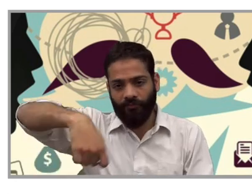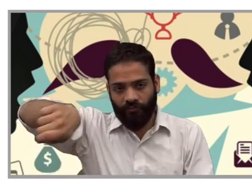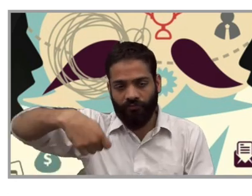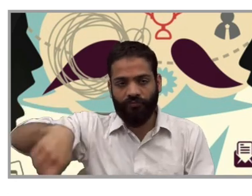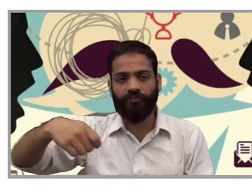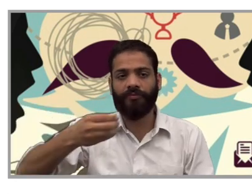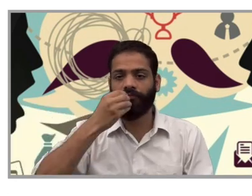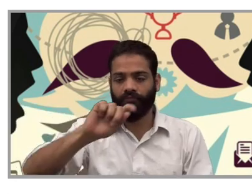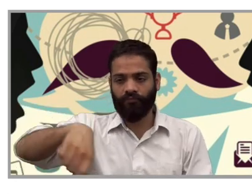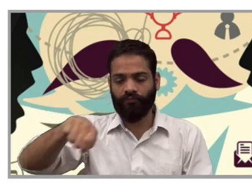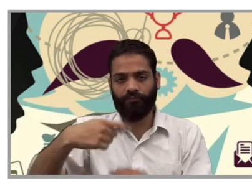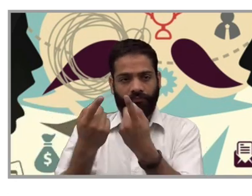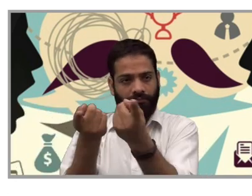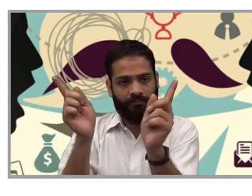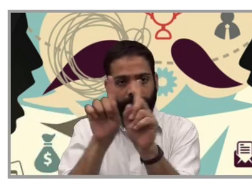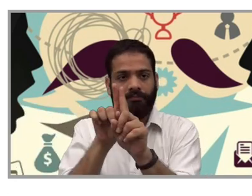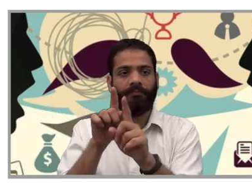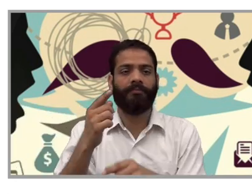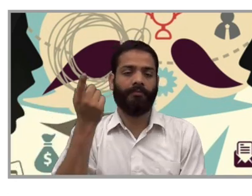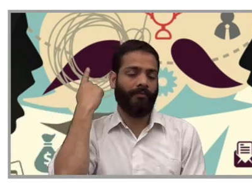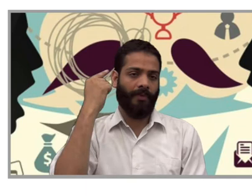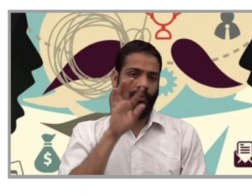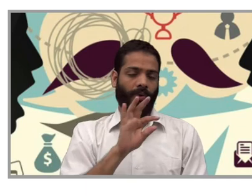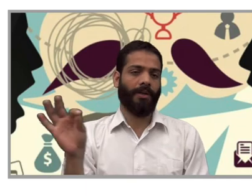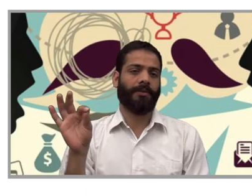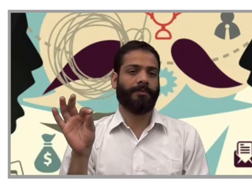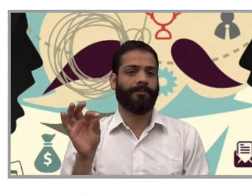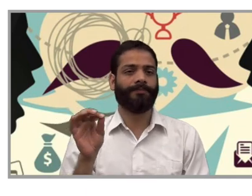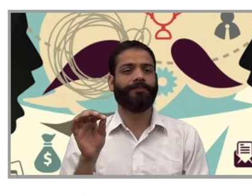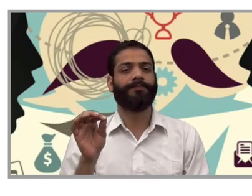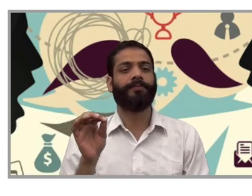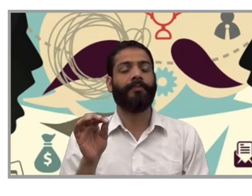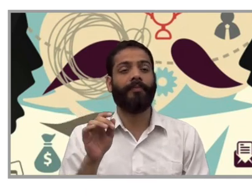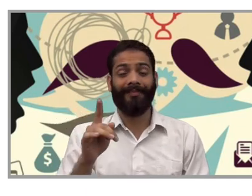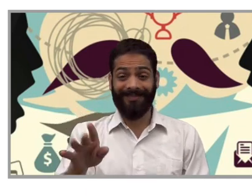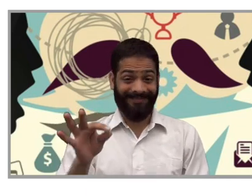For example, he drank milk in the kitchen last week.